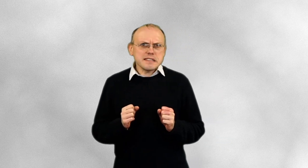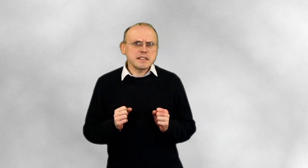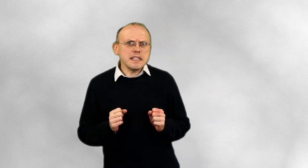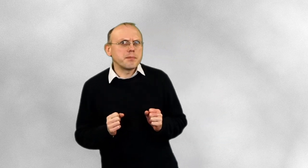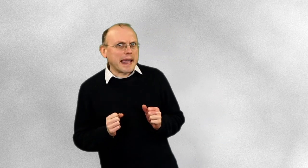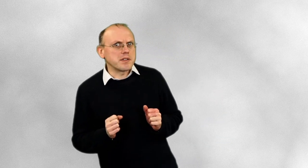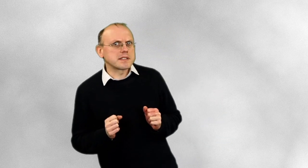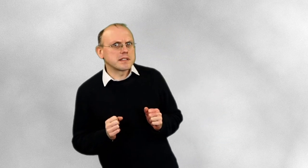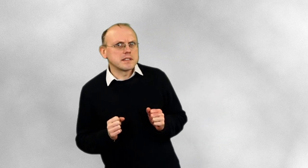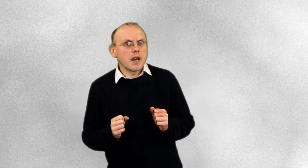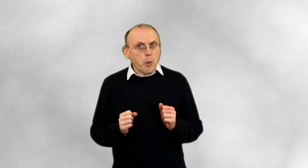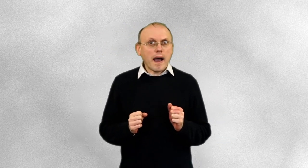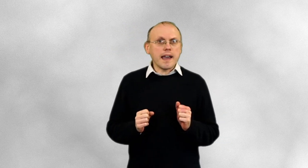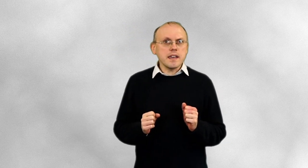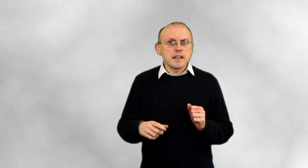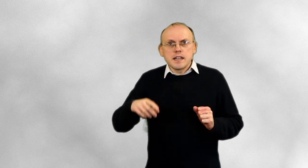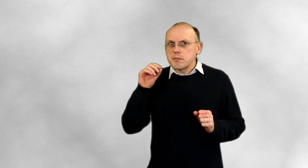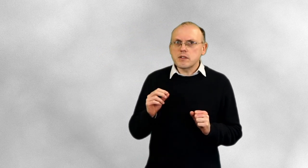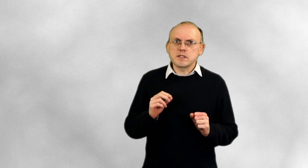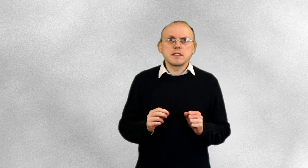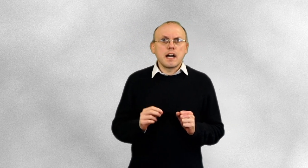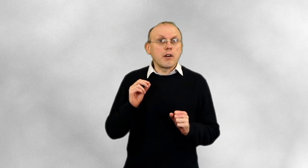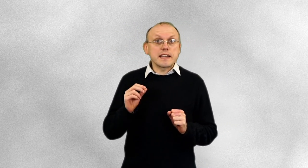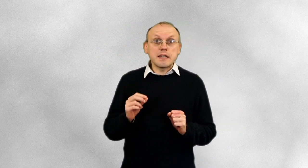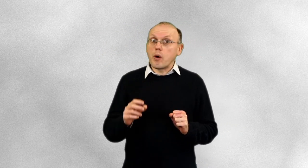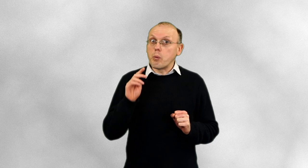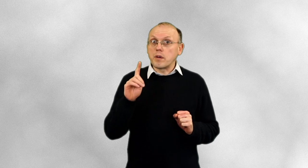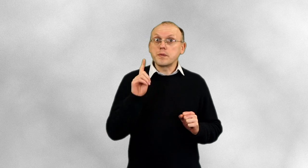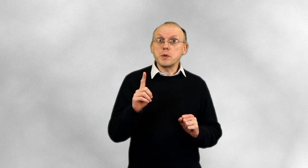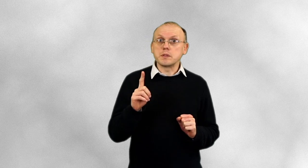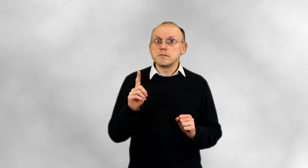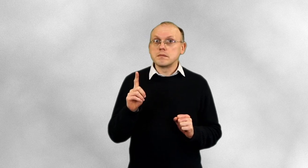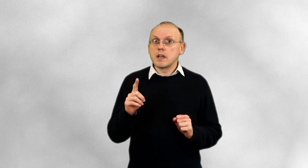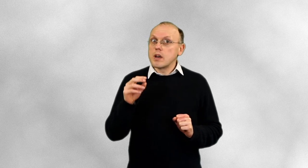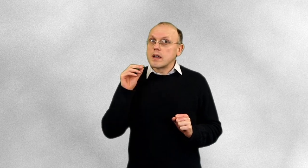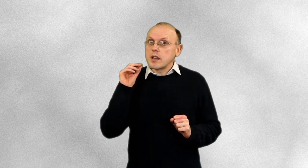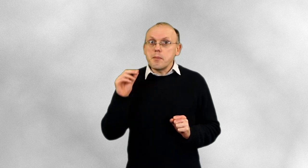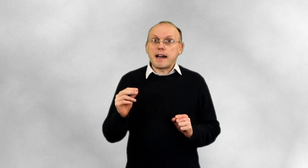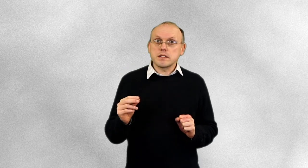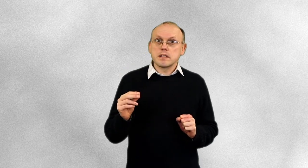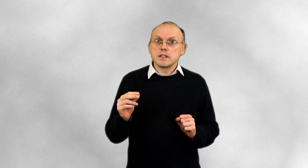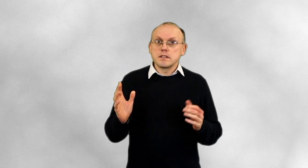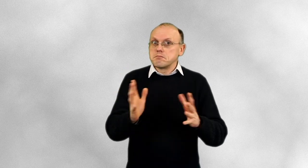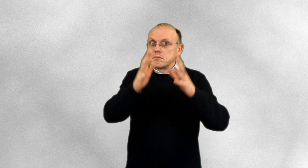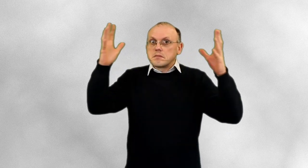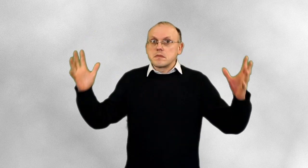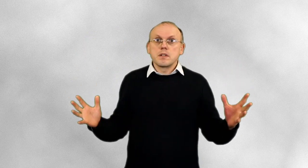indeed biased. Why? Because I only give one view about what